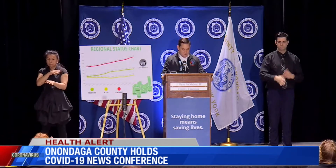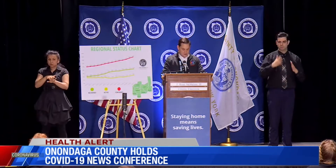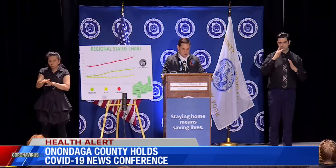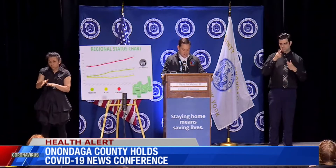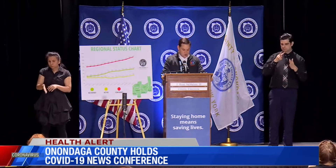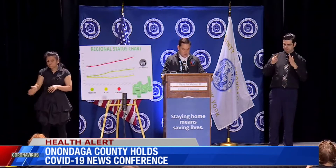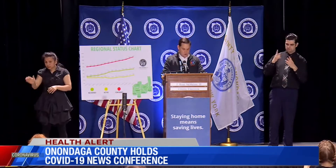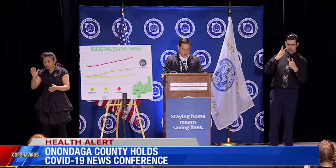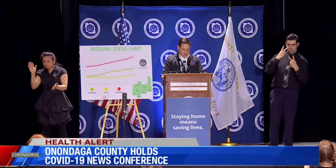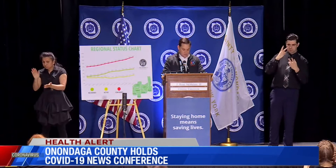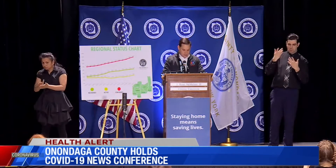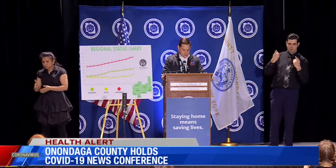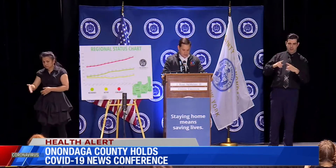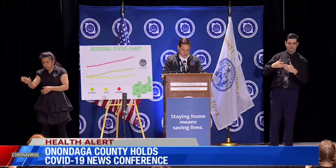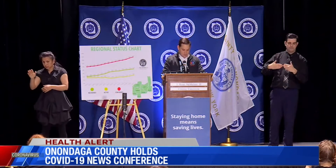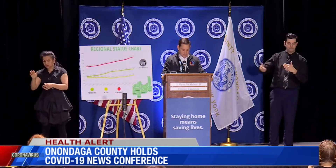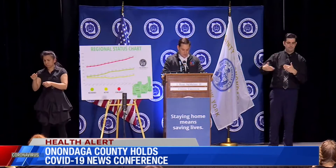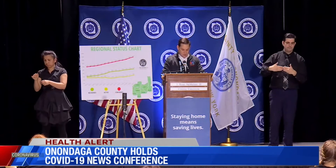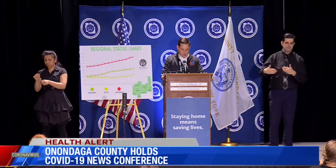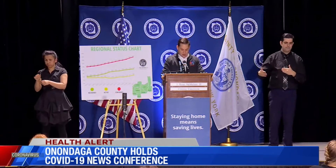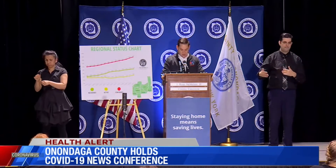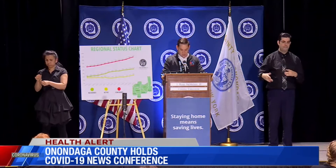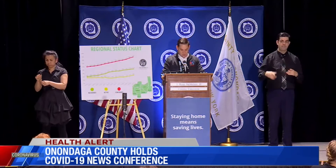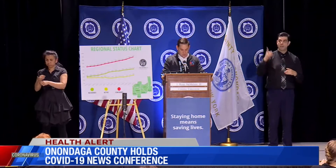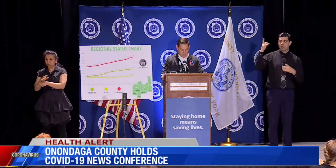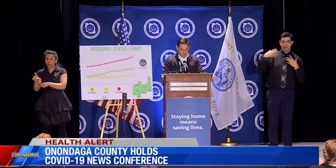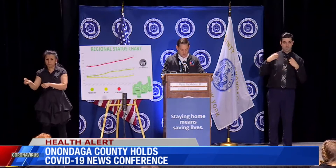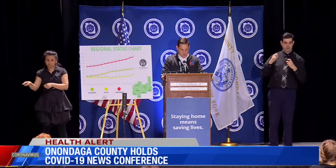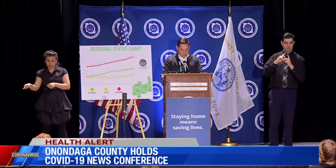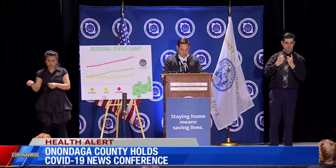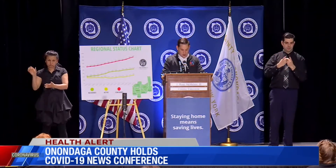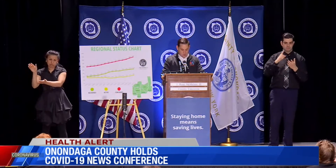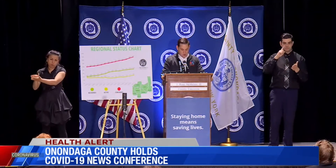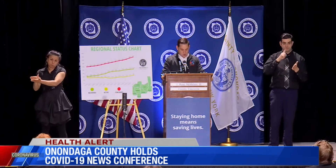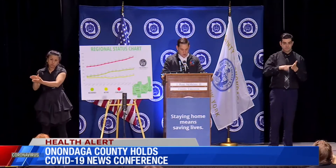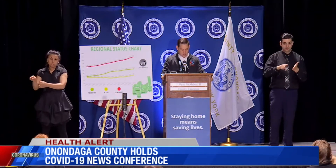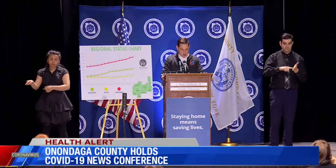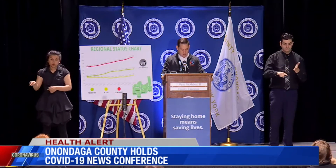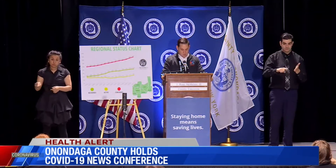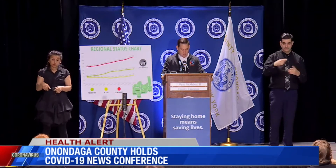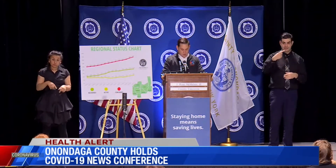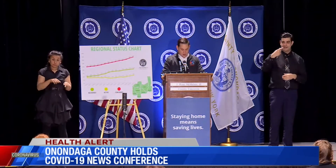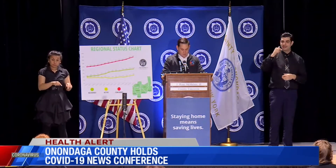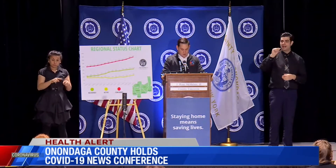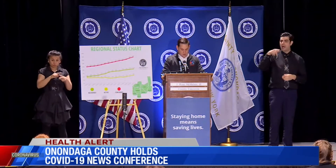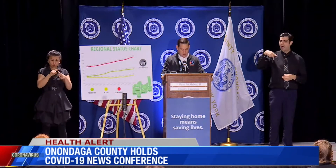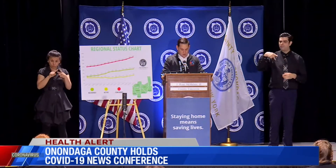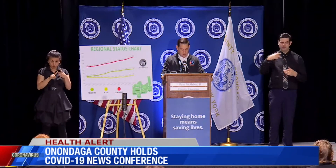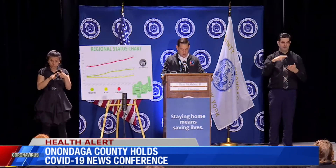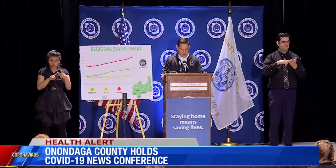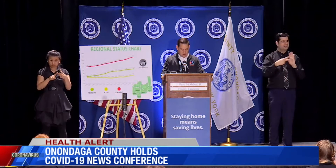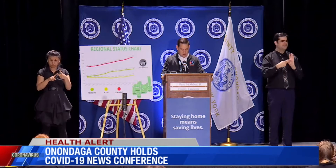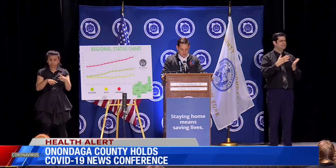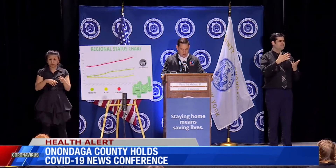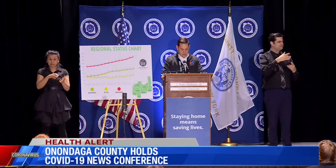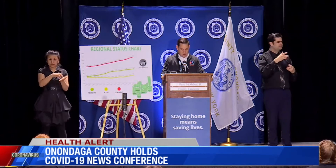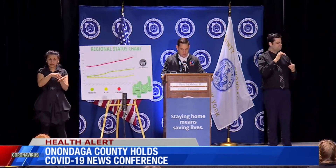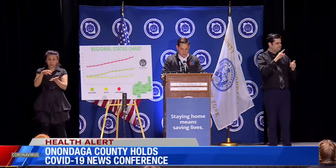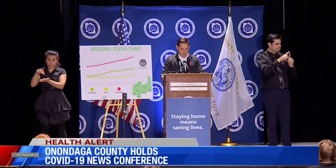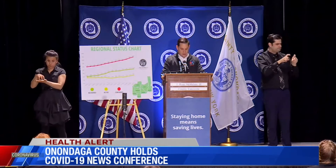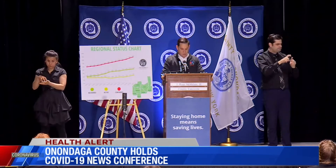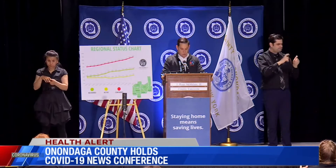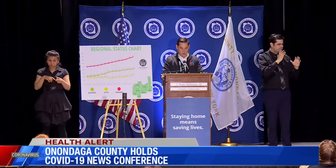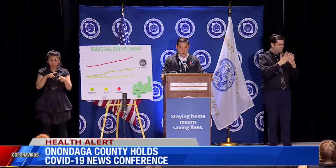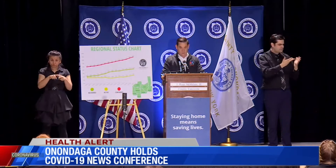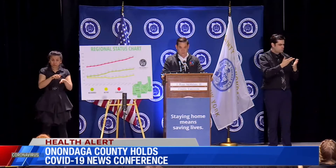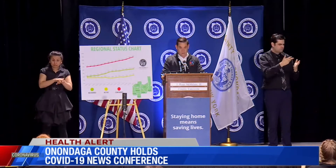Gaps in an investigation, we talked about this. I have another, there's going to be a release coming out, but we have another case where